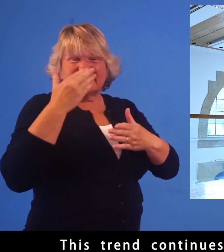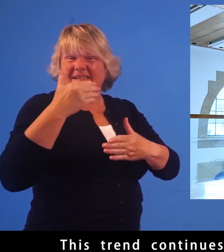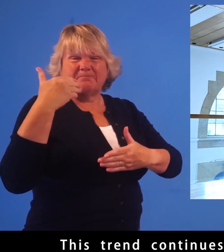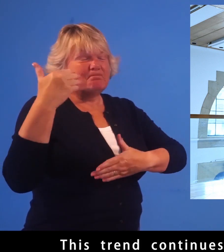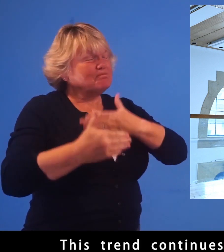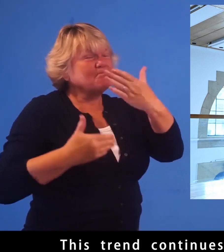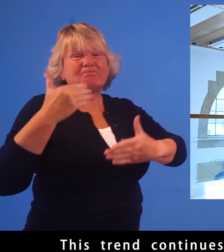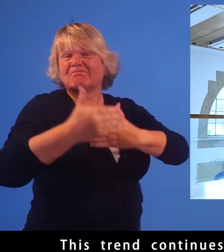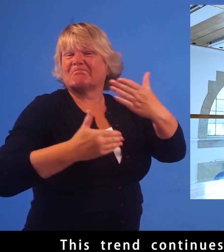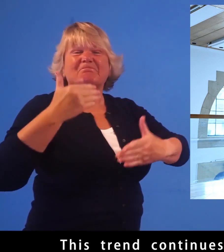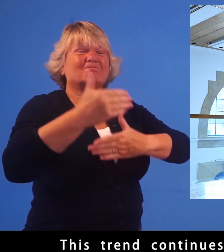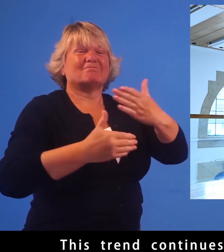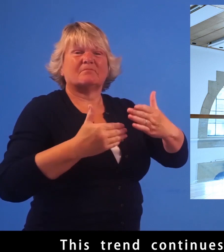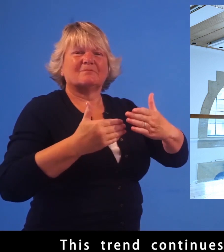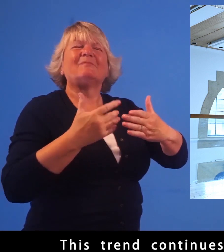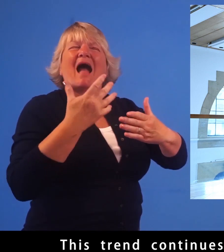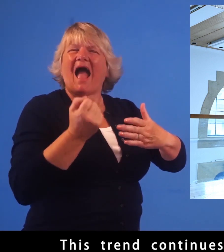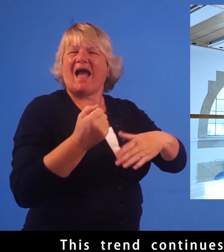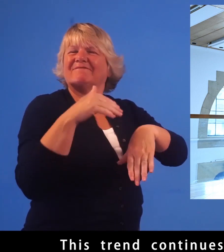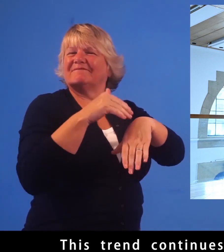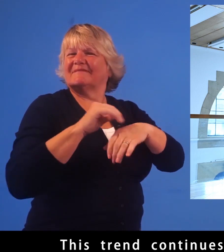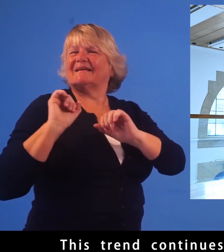This trend continues to have consequences.